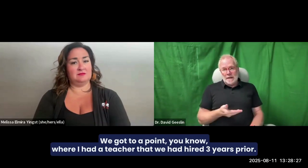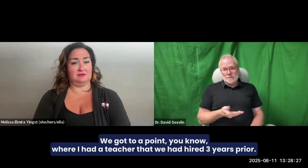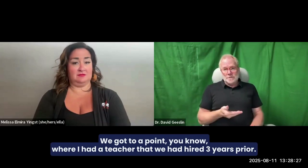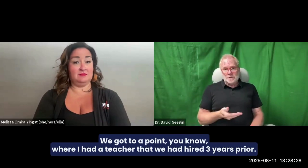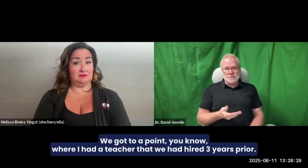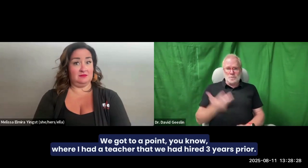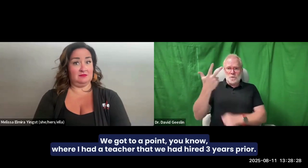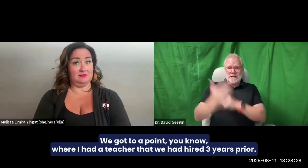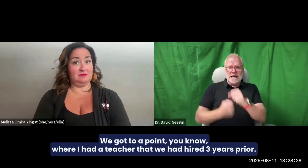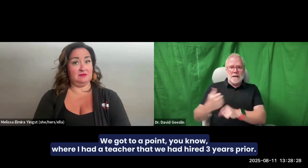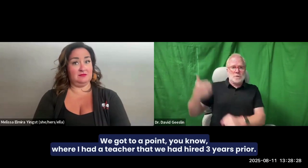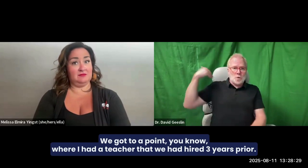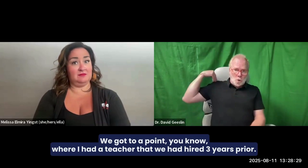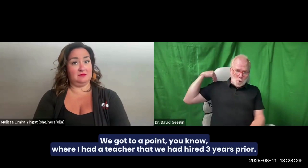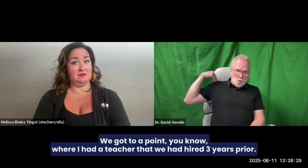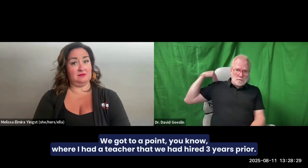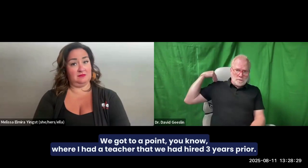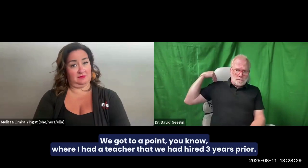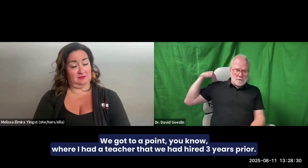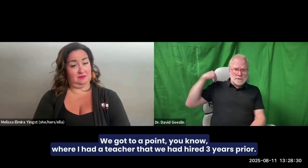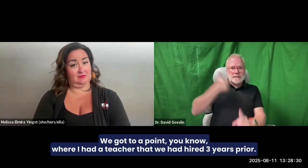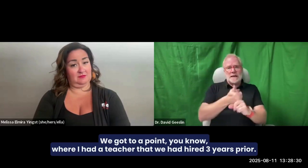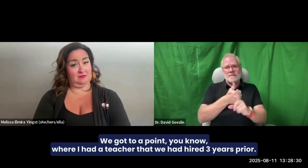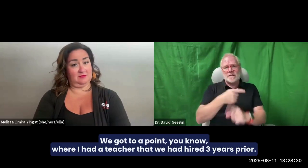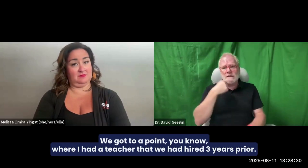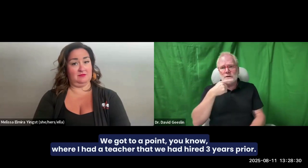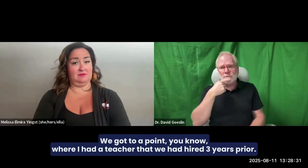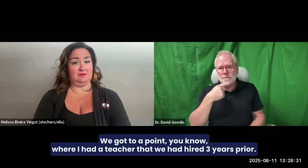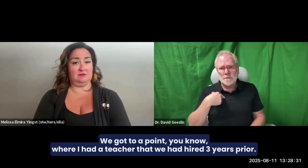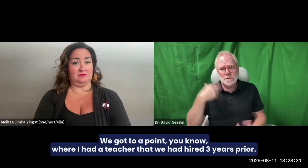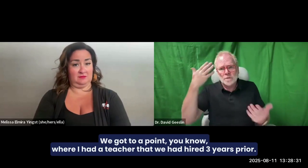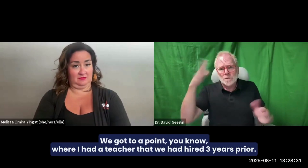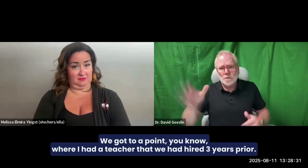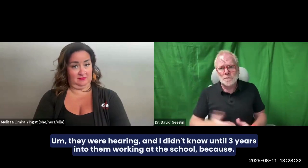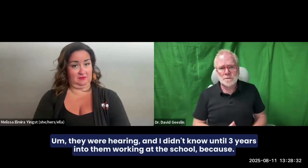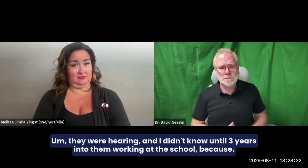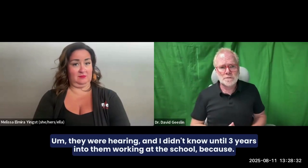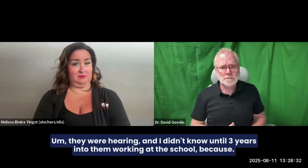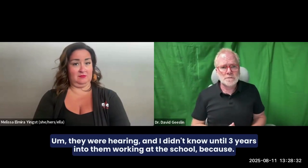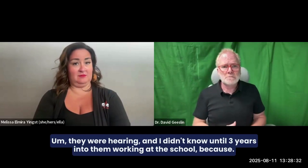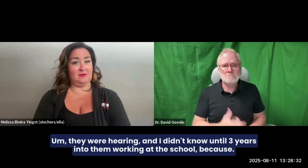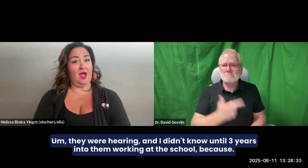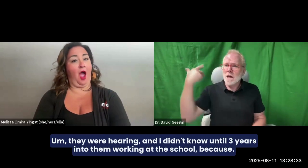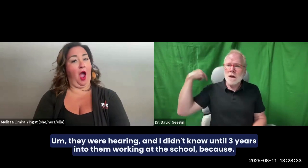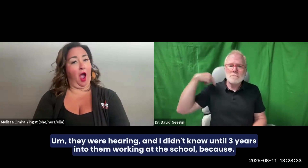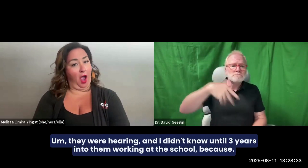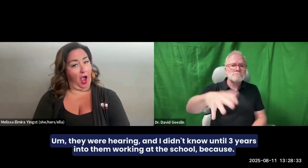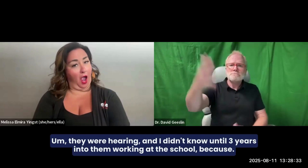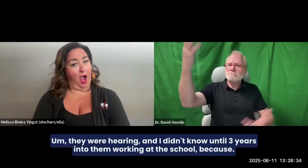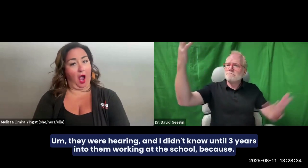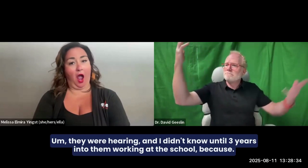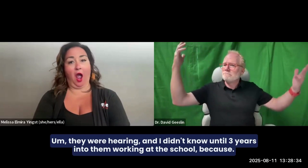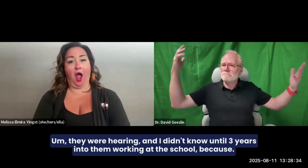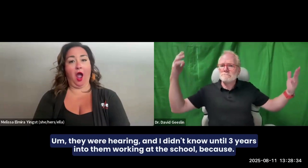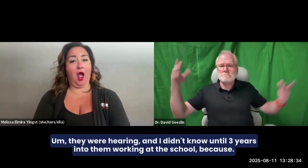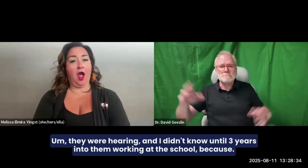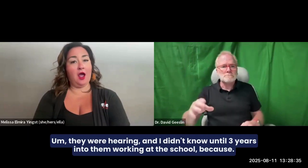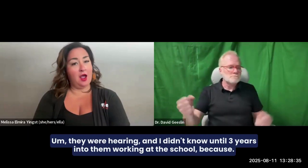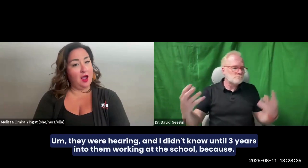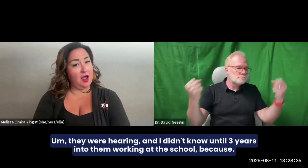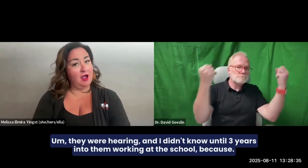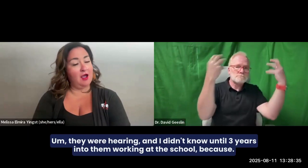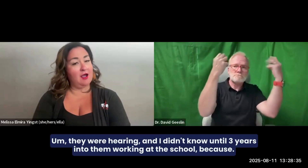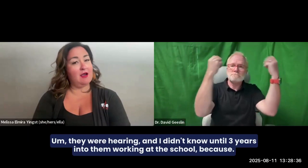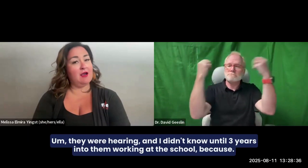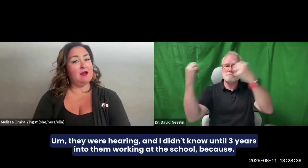them. We got to a point, where I had a teacher that we had hired 3 years prior. They were hearing, and I didn't know until